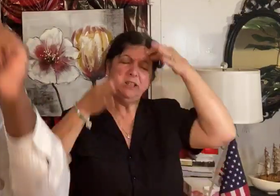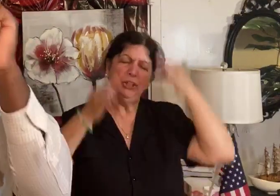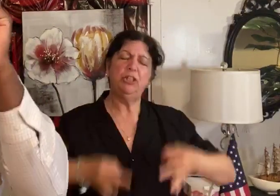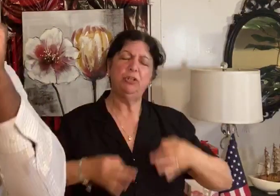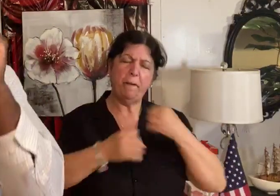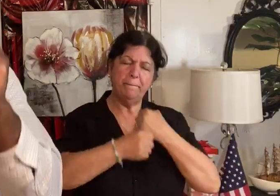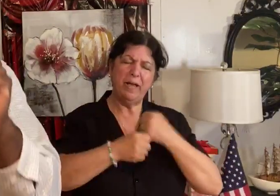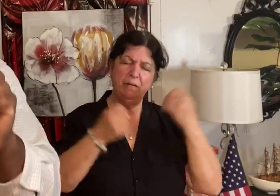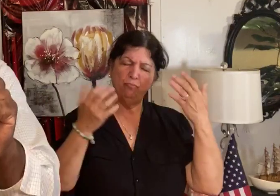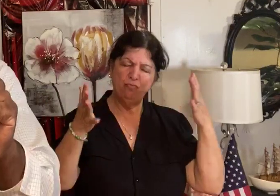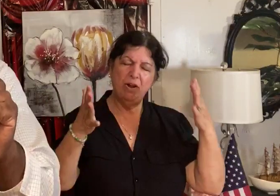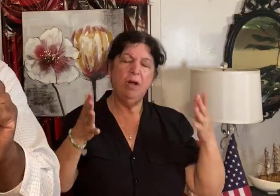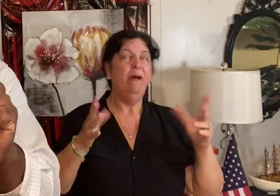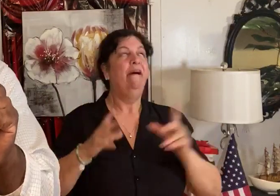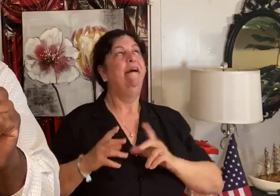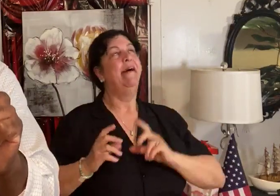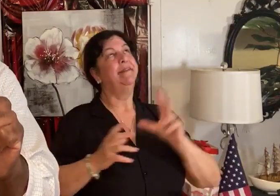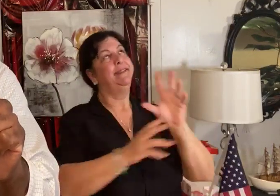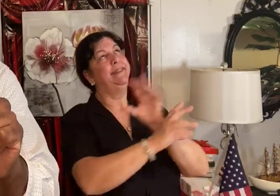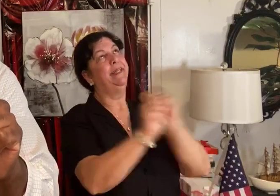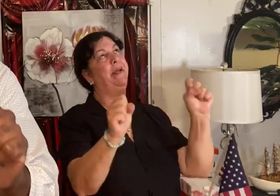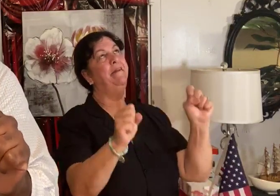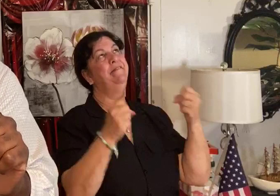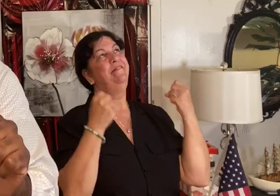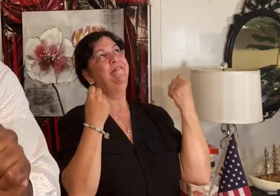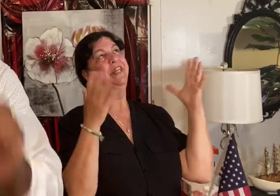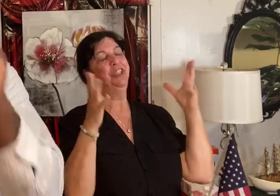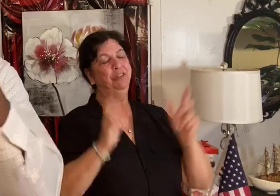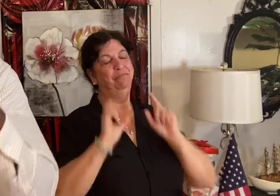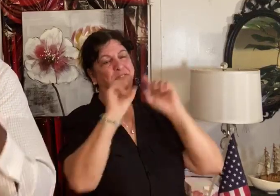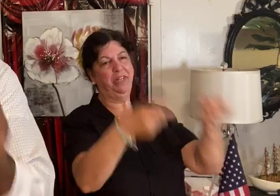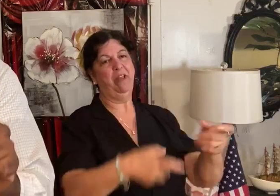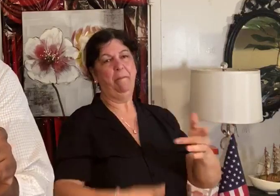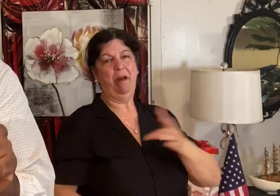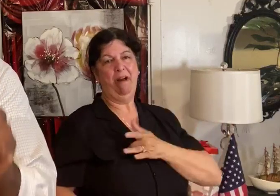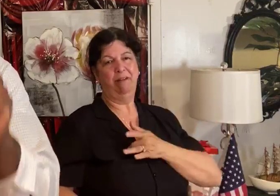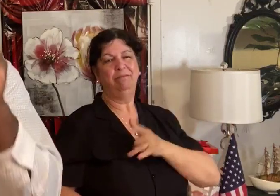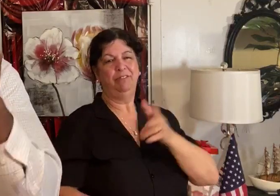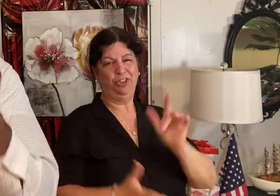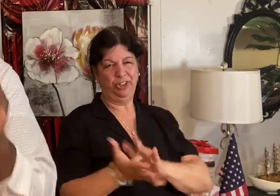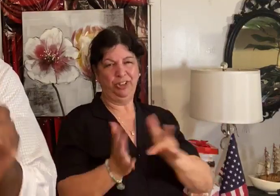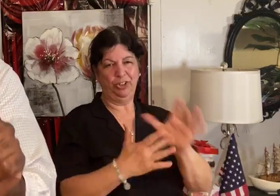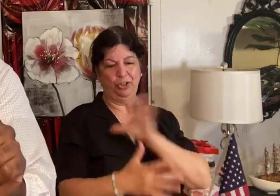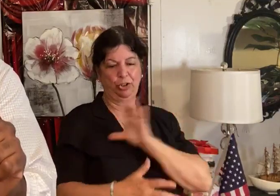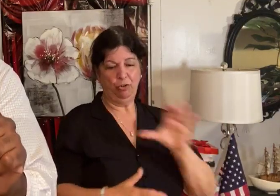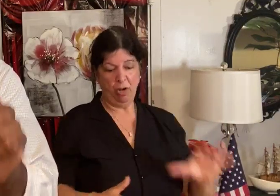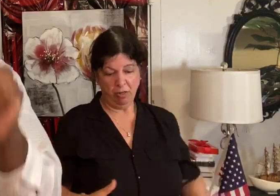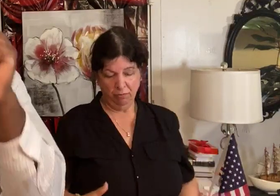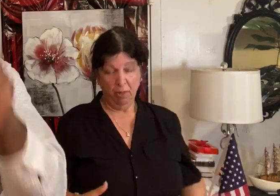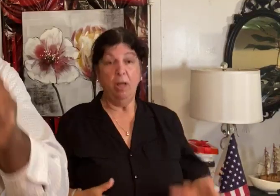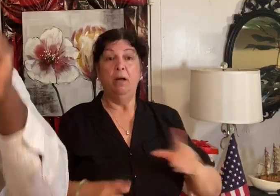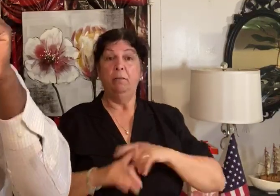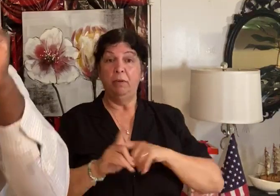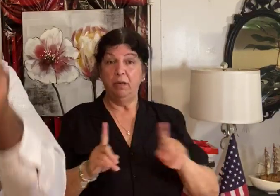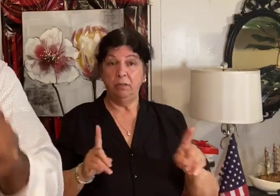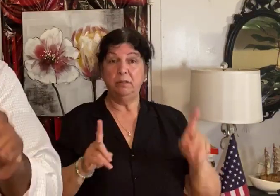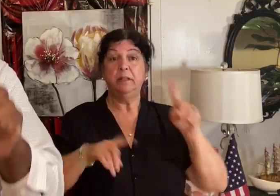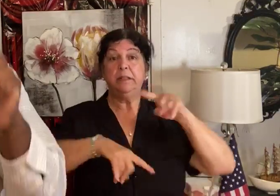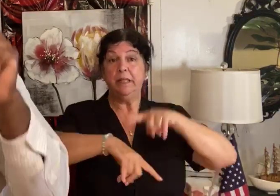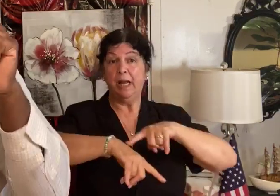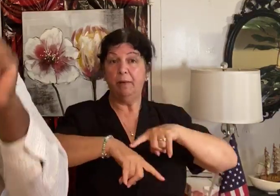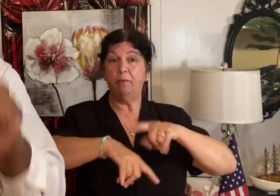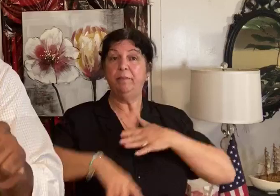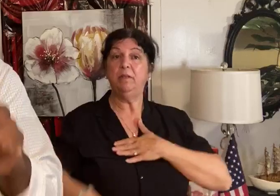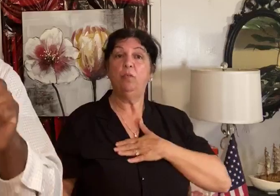life was when I gave my heart and life to Jesus Christ when I got saved. However, there is a time where we must be